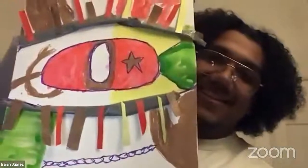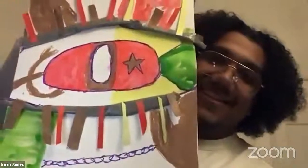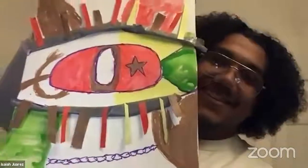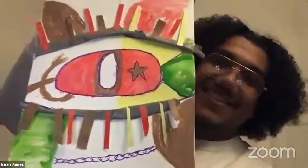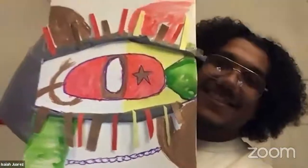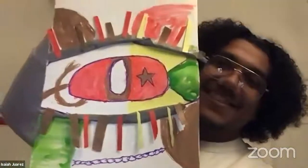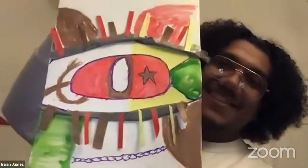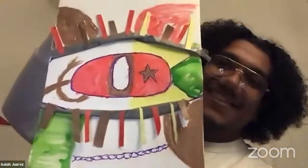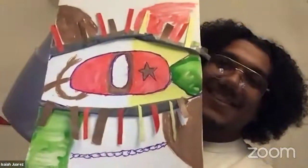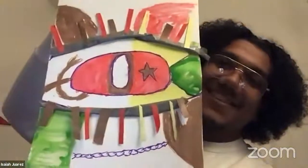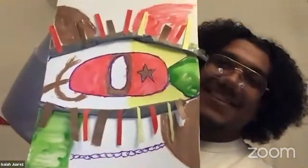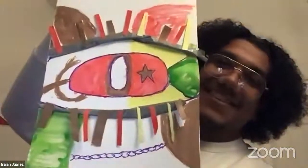Lane.